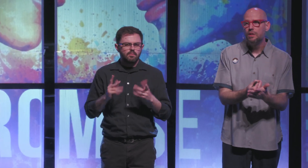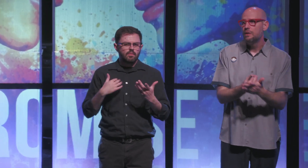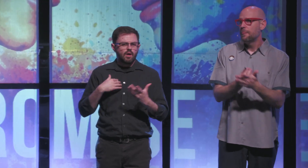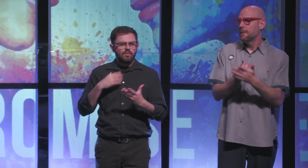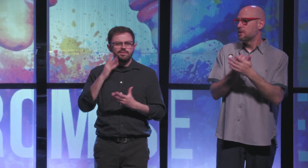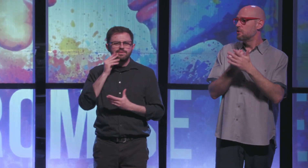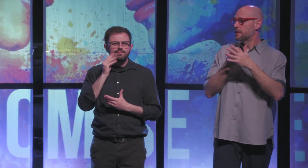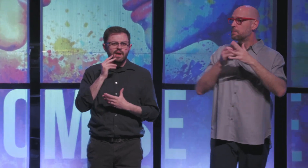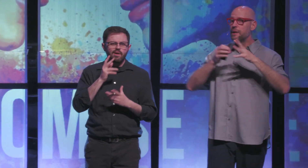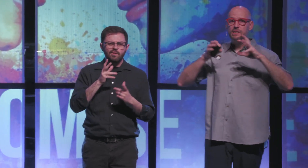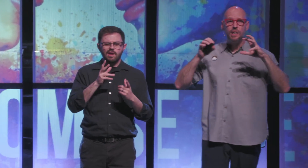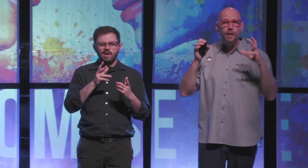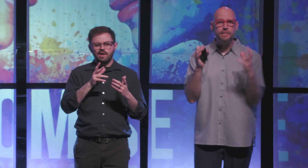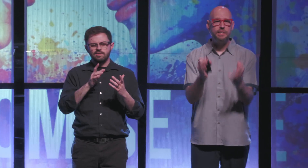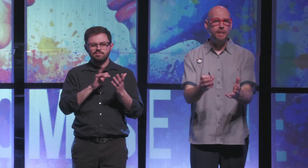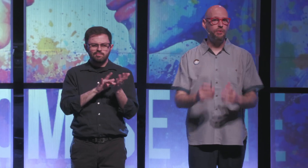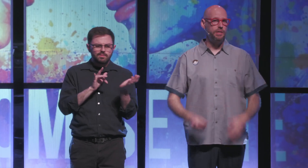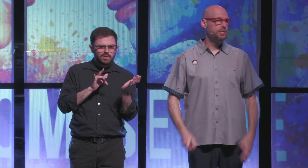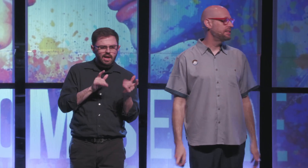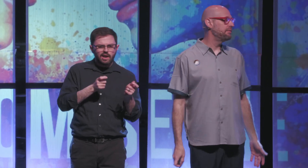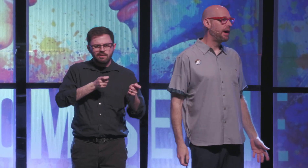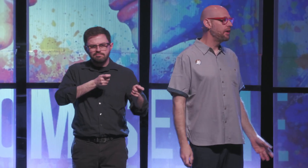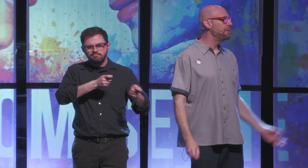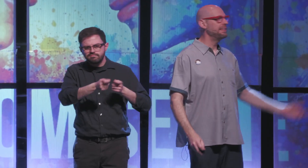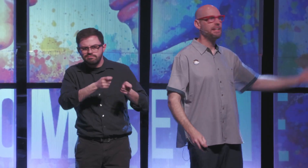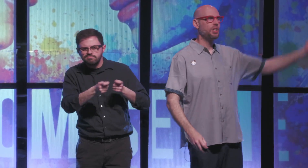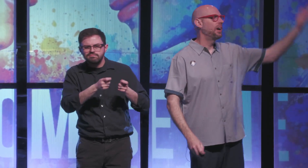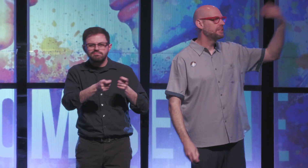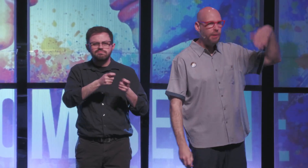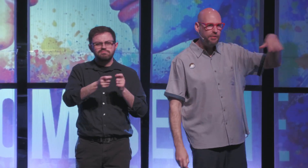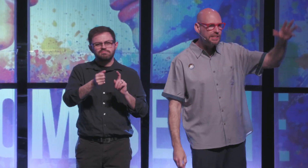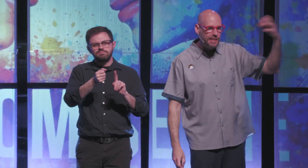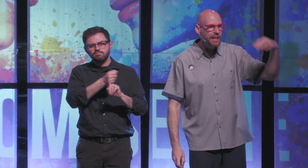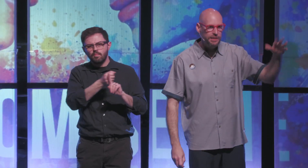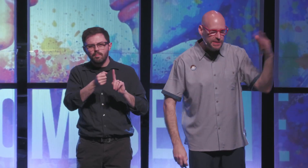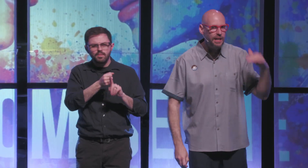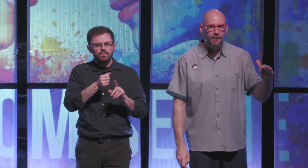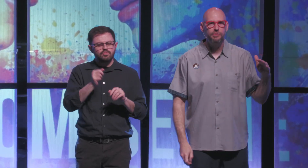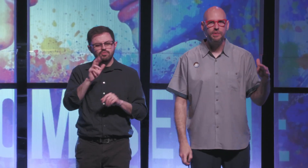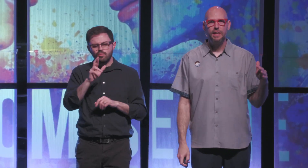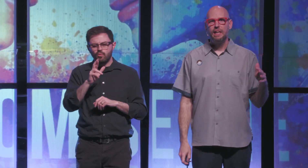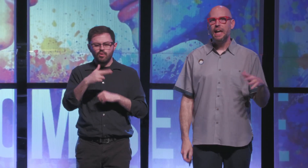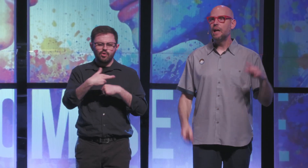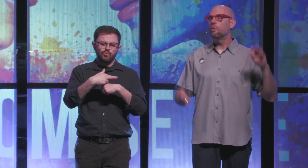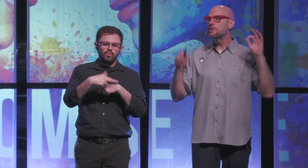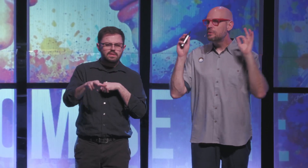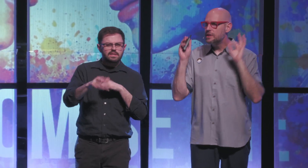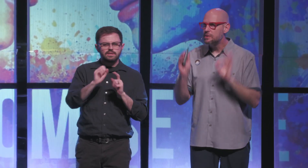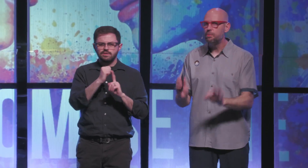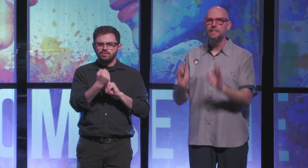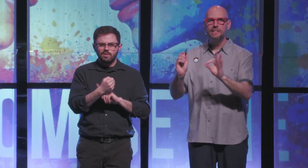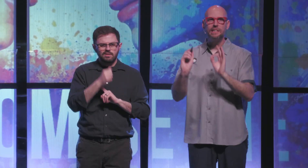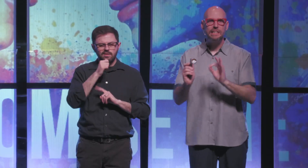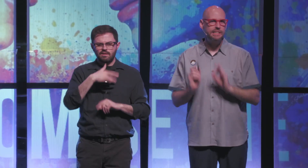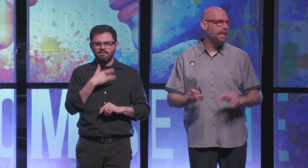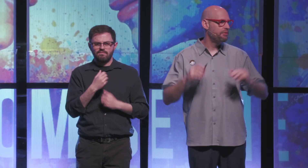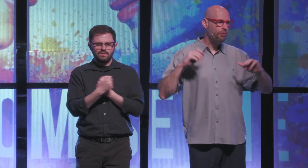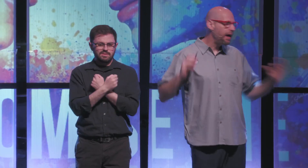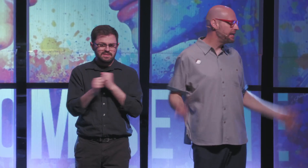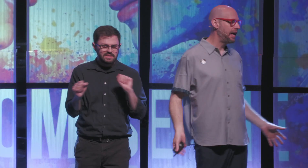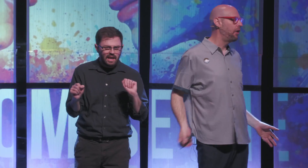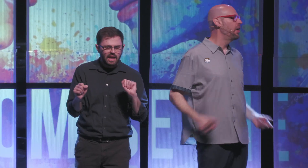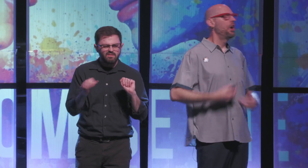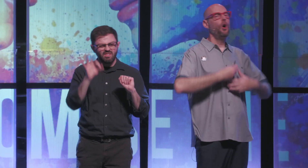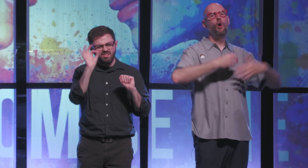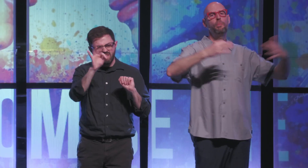abuse, you've experienced an unsafe religious environment that talks about this kind of stuff. And I want to explicitly say